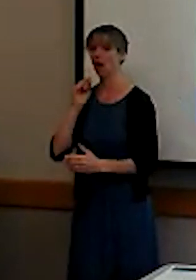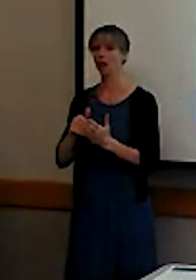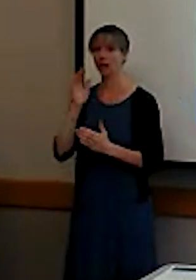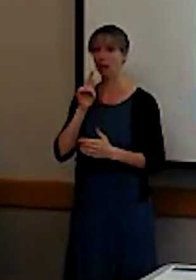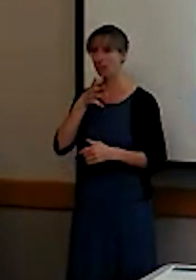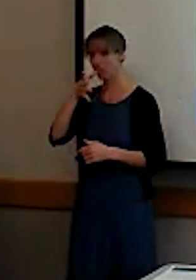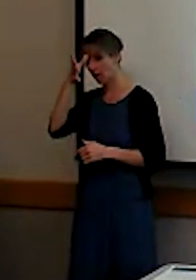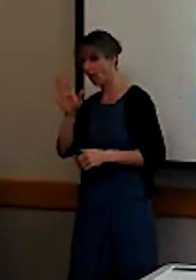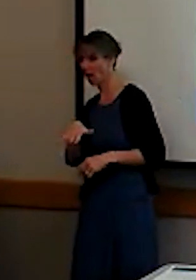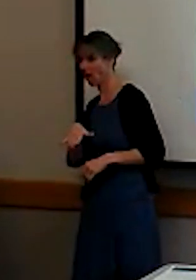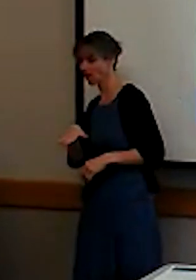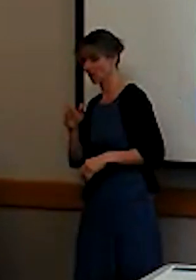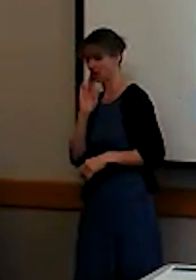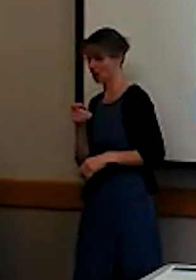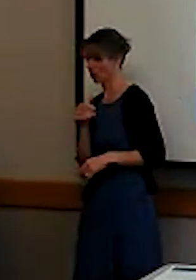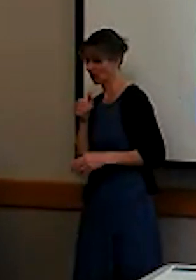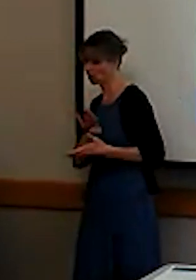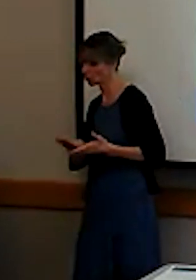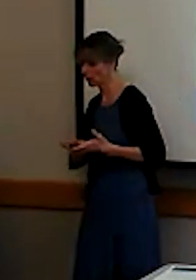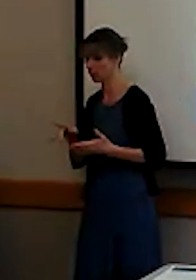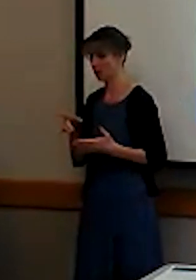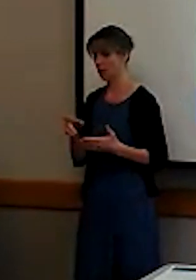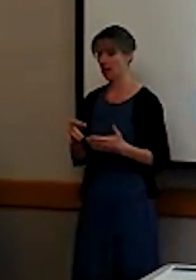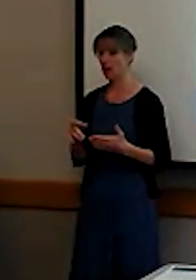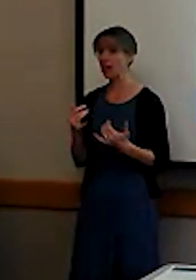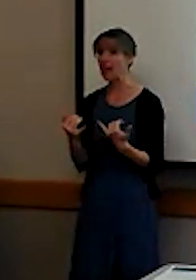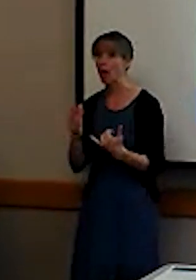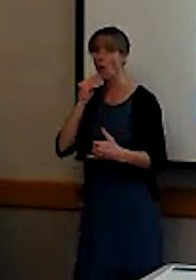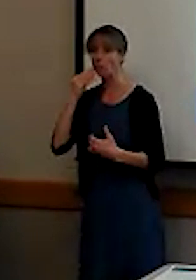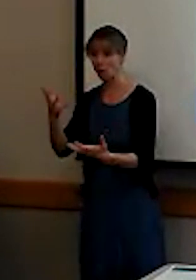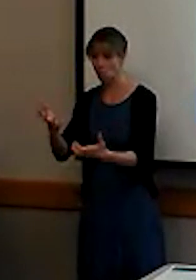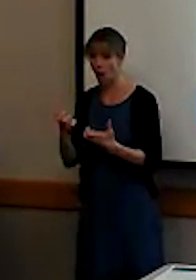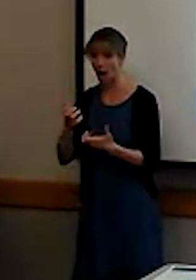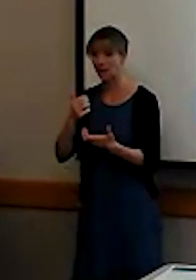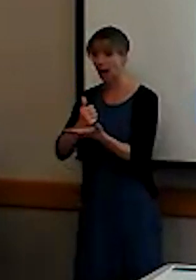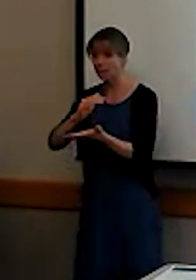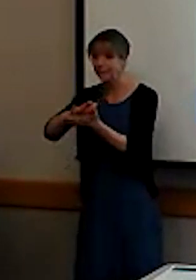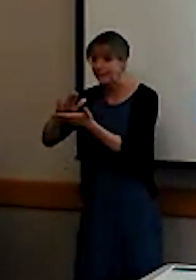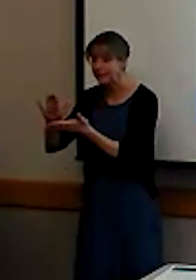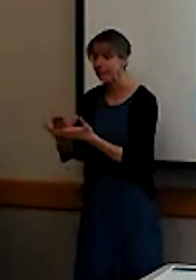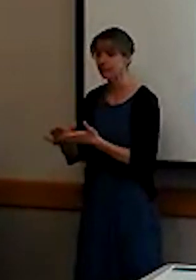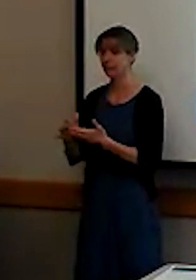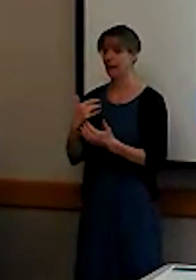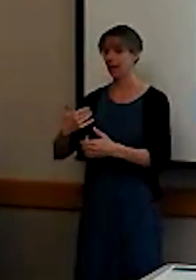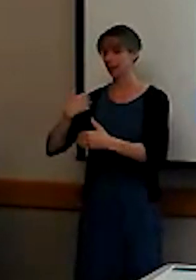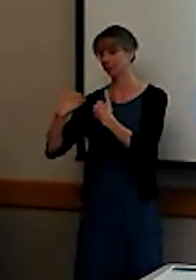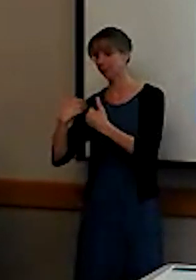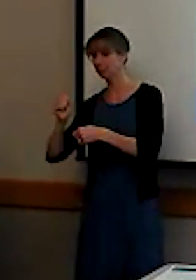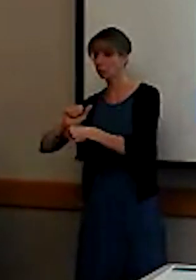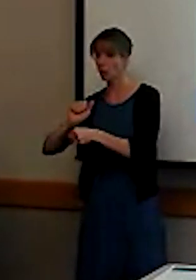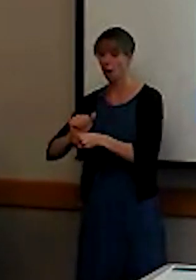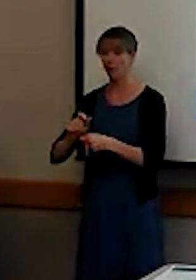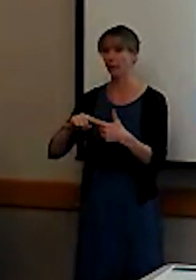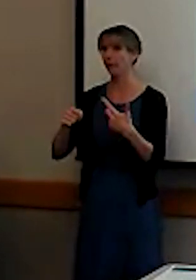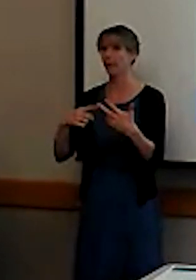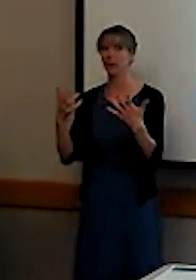hear parents say, no, they don't sweep, they don't wash, but now they want to. Now they're helping in the kitchen. Now they have a chore. Now